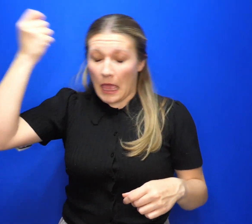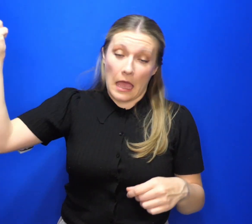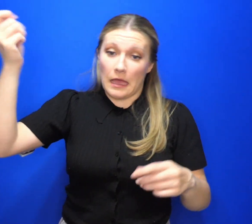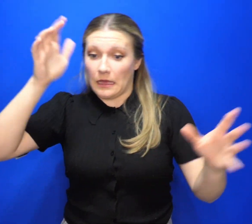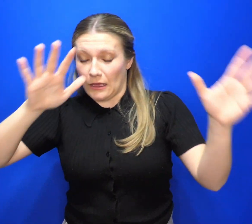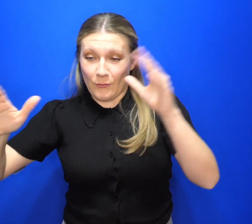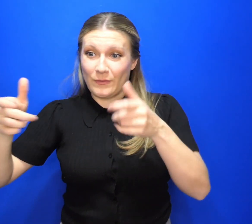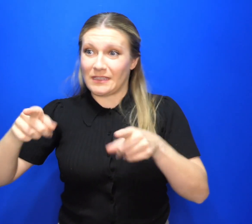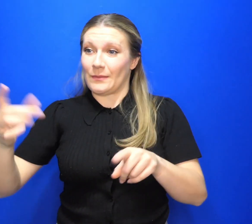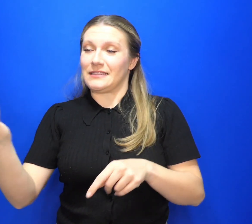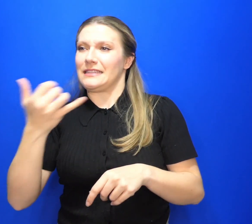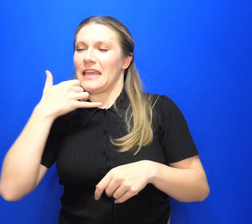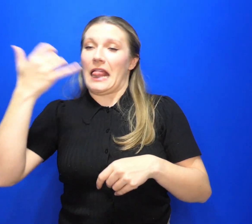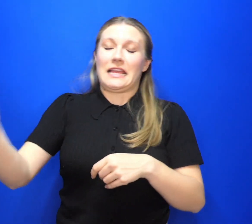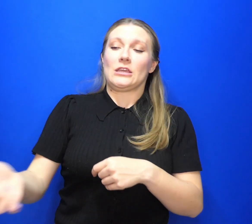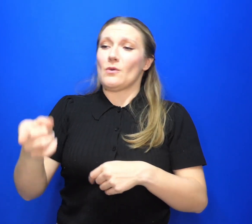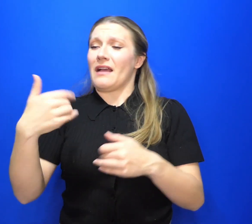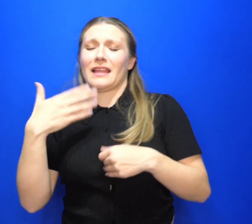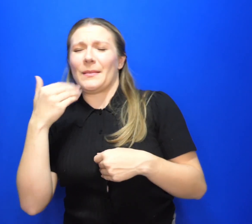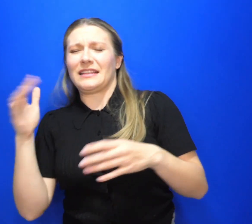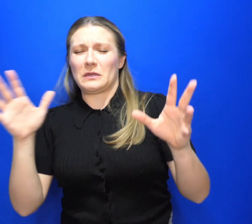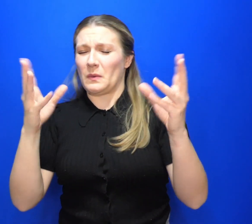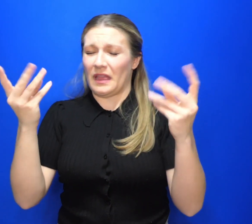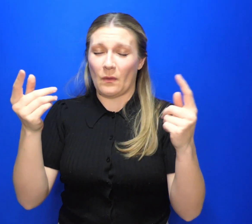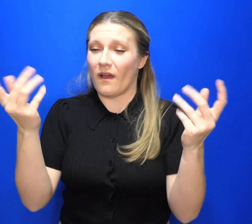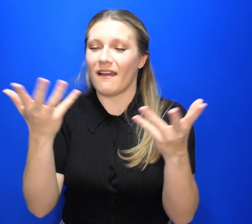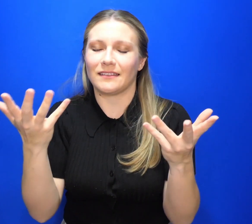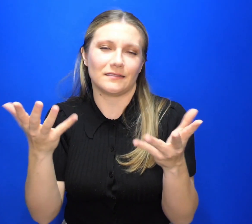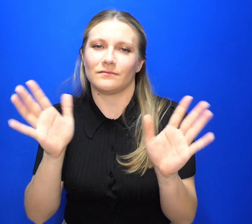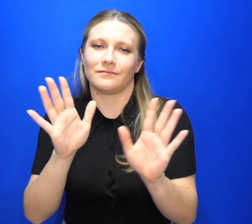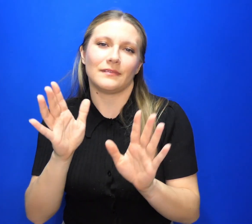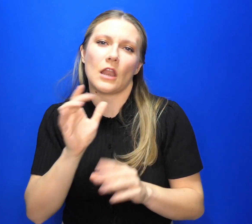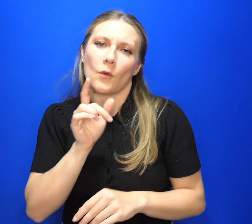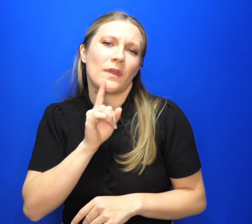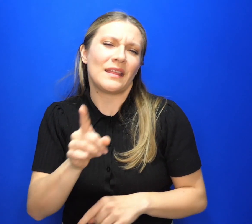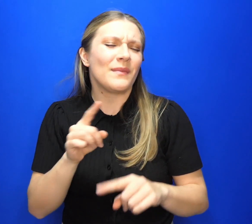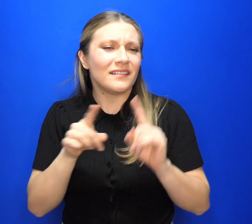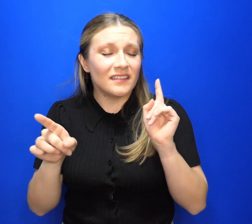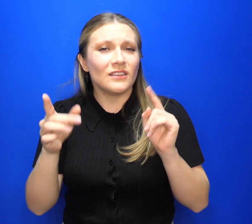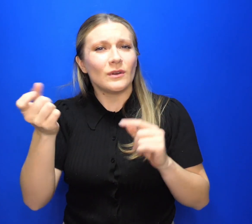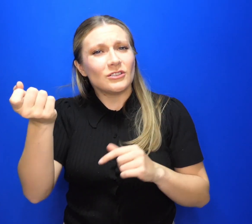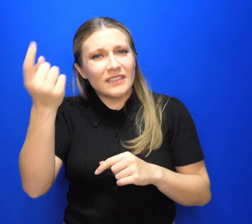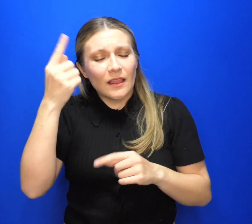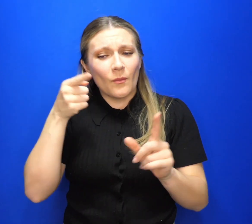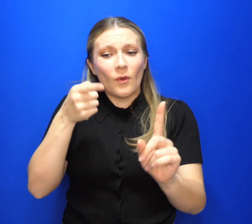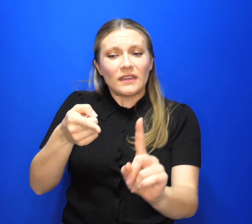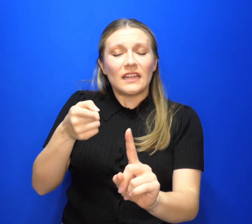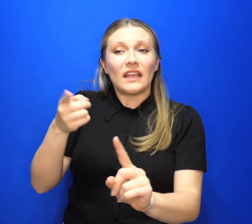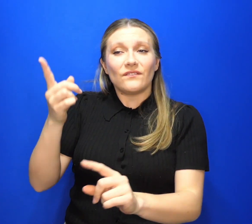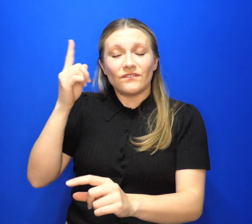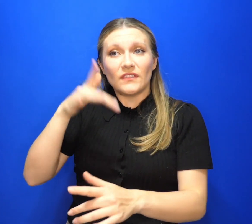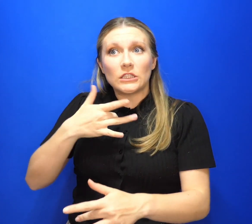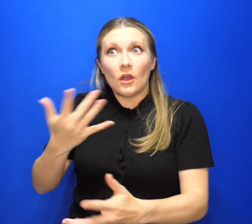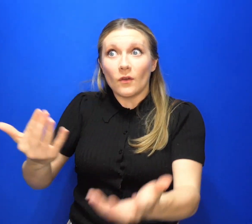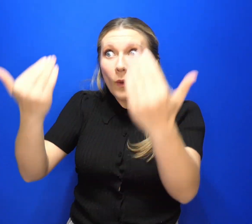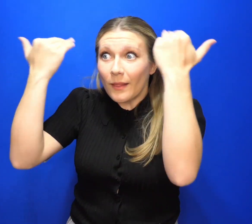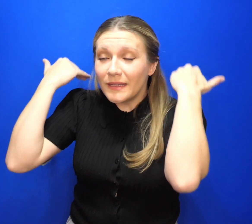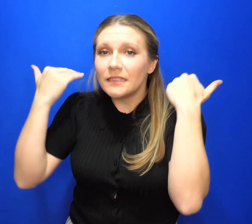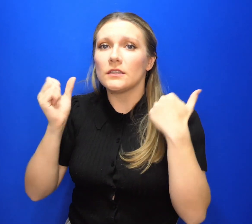while someone's yelling, you have diabetes. And they're like, wait, what? She says, before they teach carb counting, like, when do I